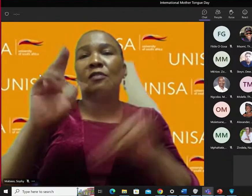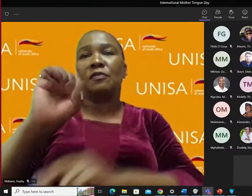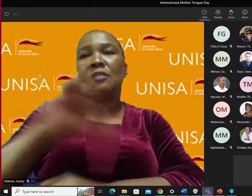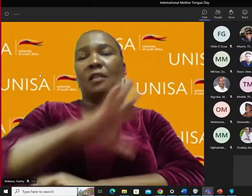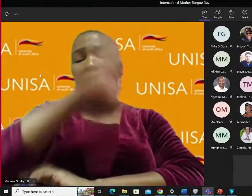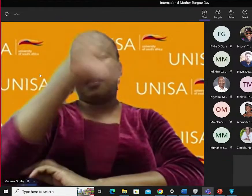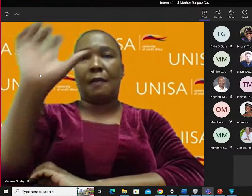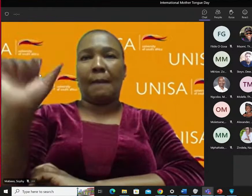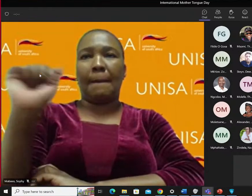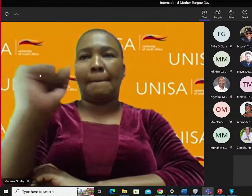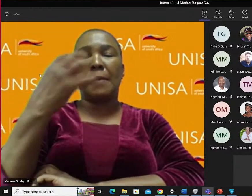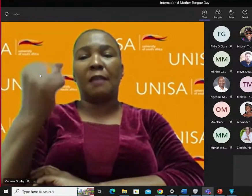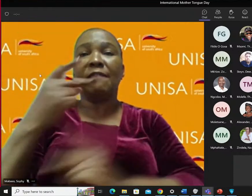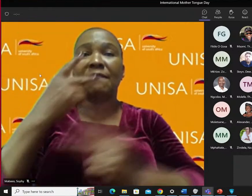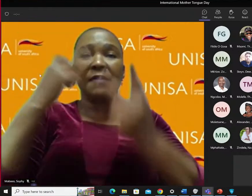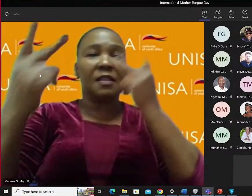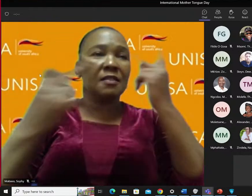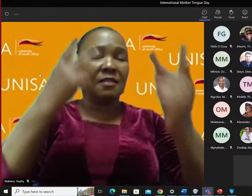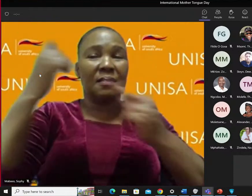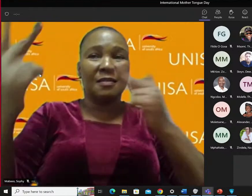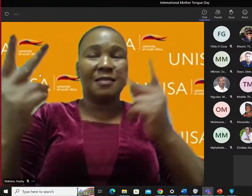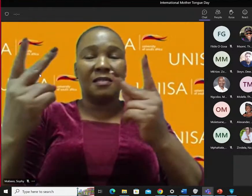got guests from other